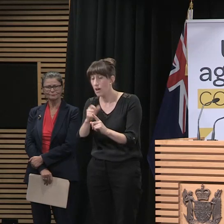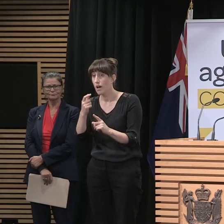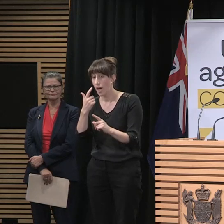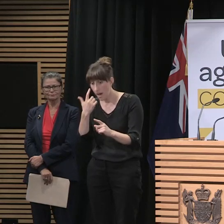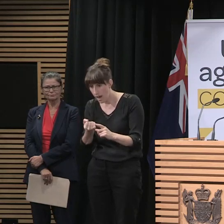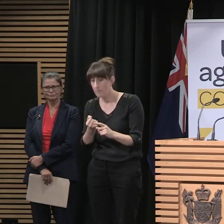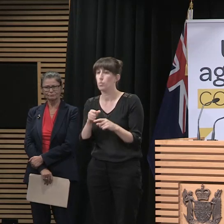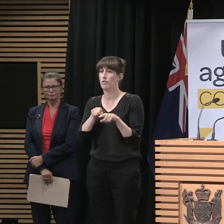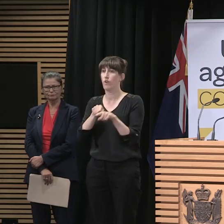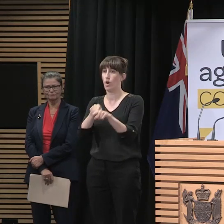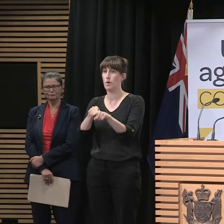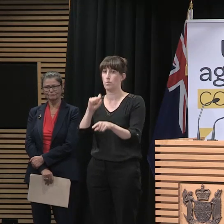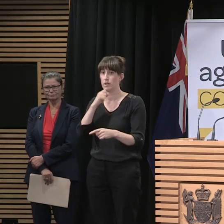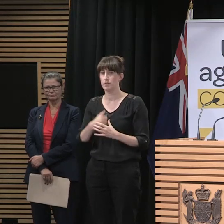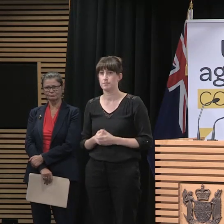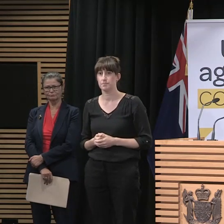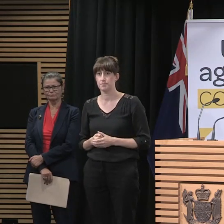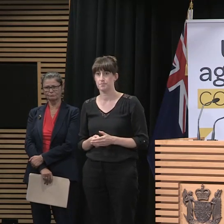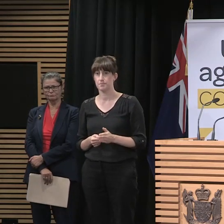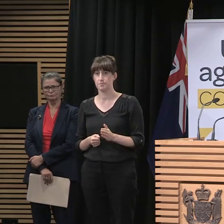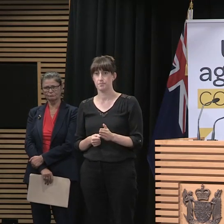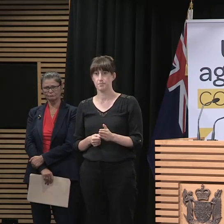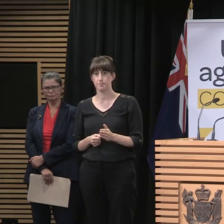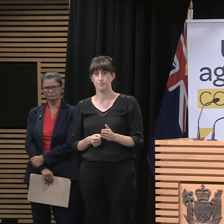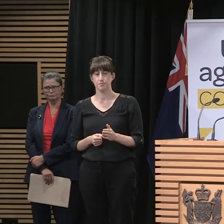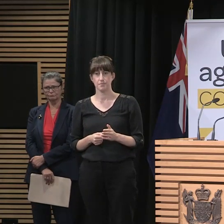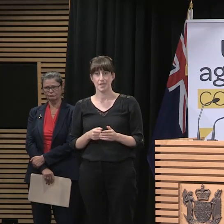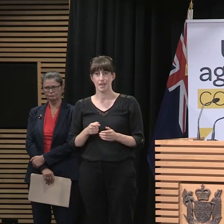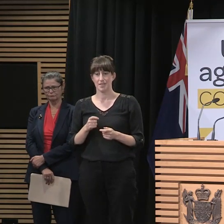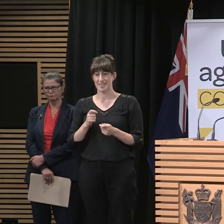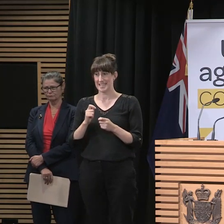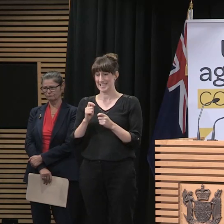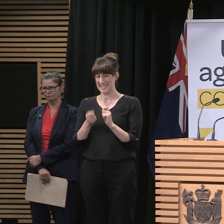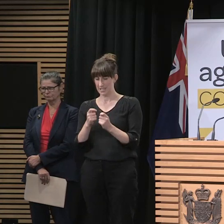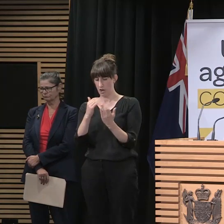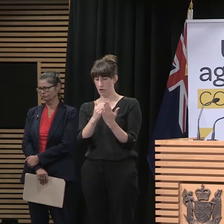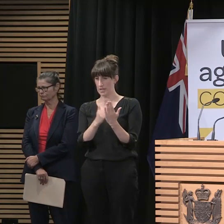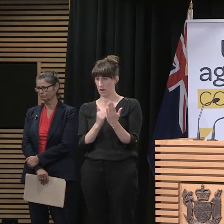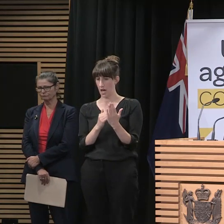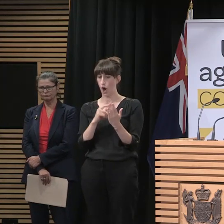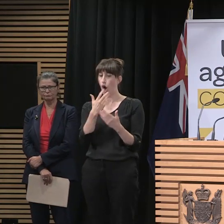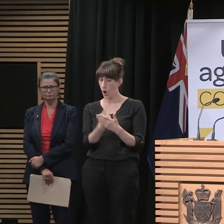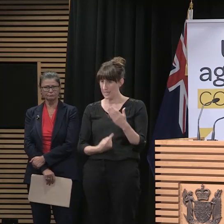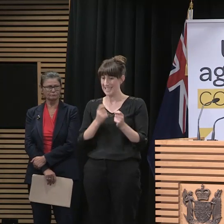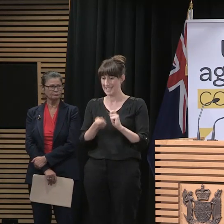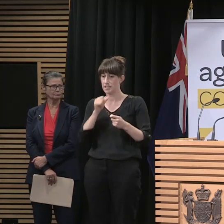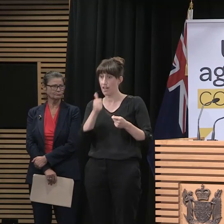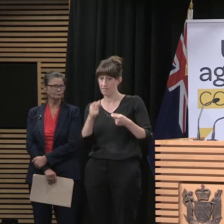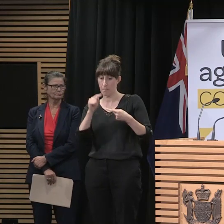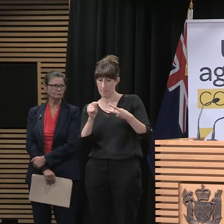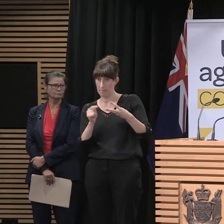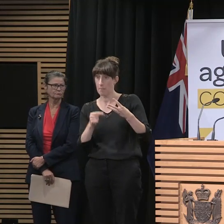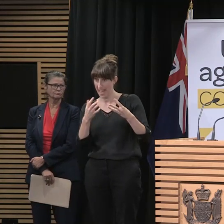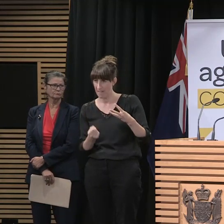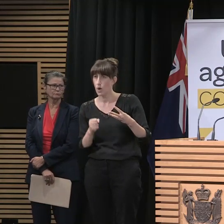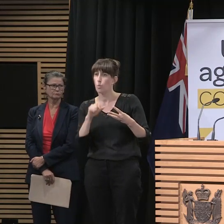will you expand the testing criteria? Because it seems like we may be missing some cases. So there is nothing